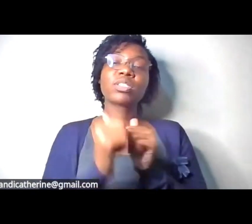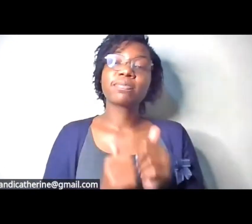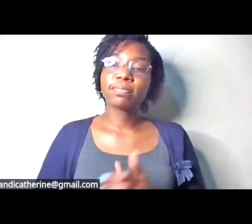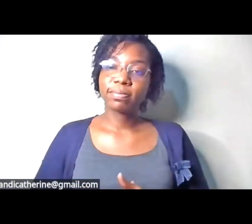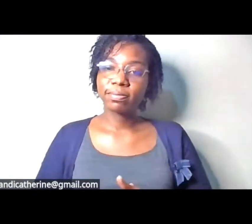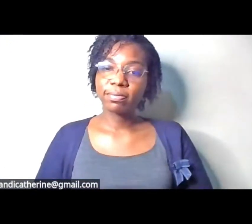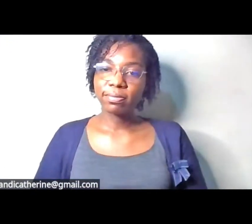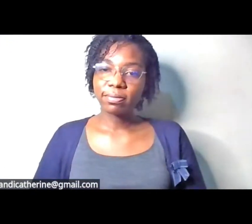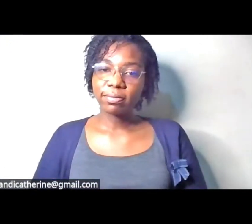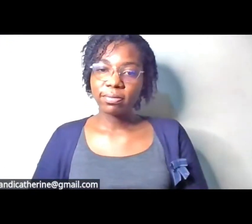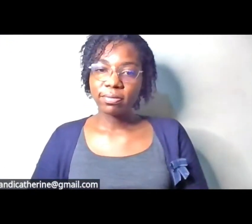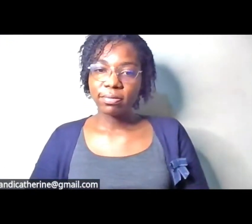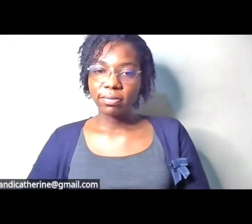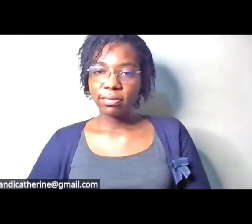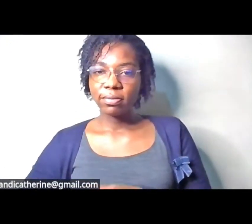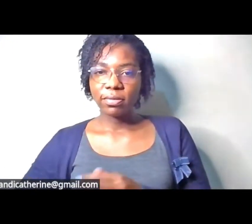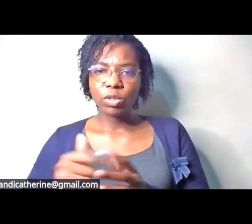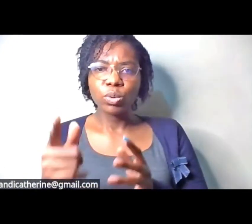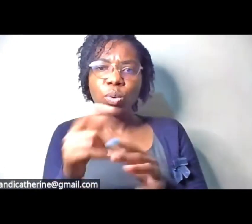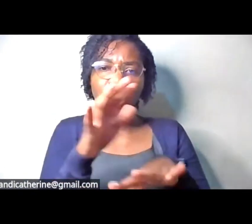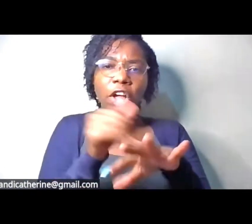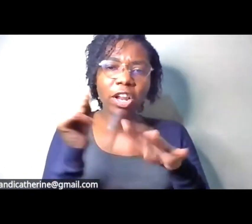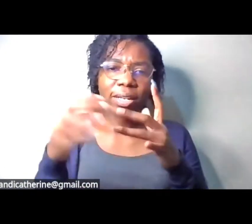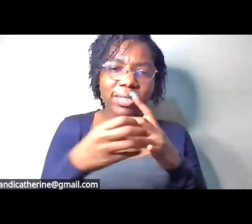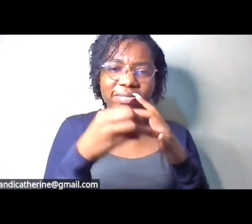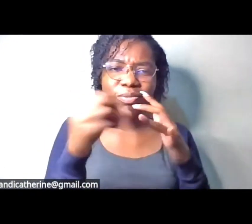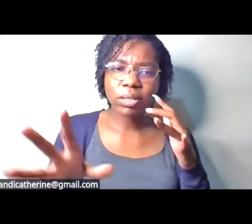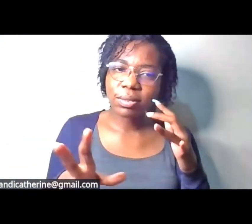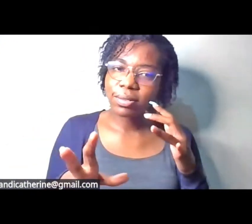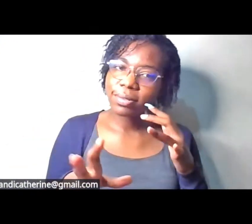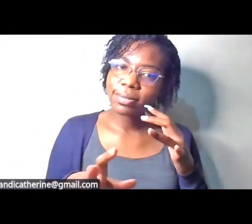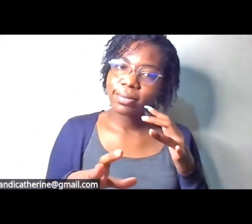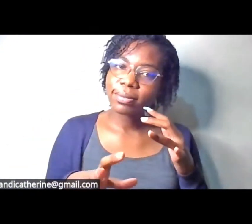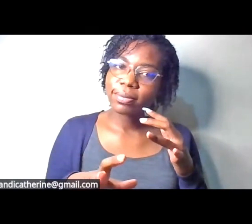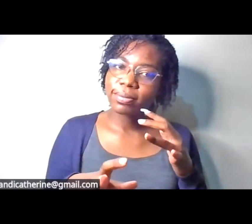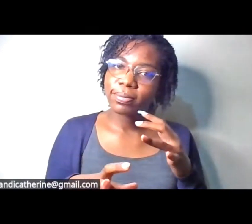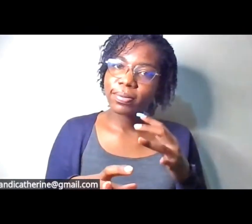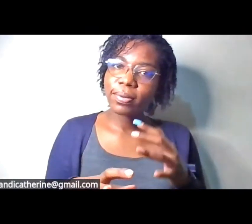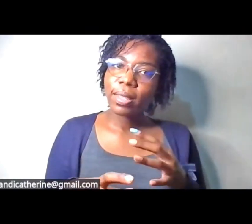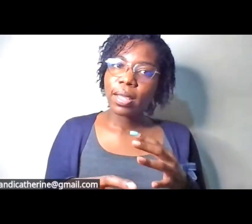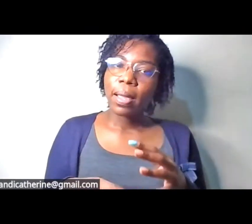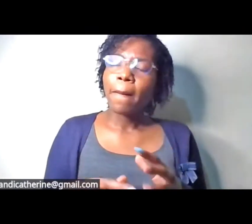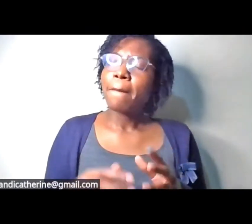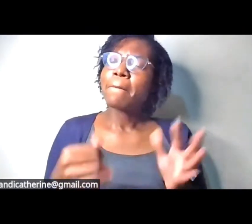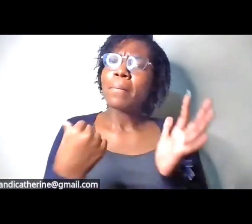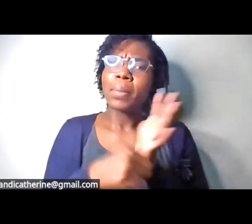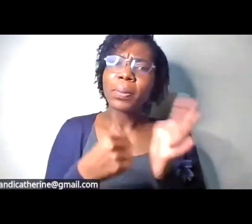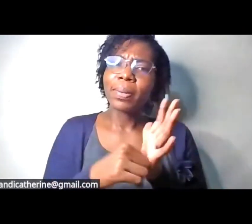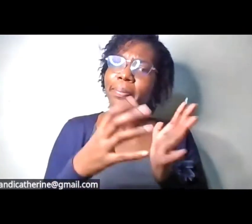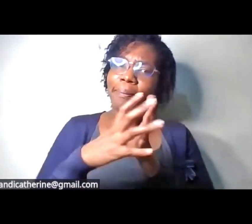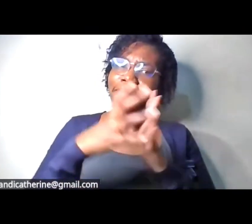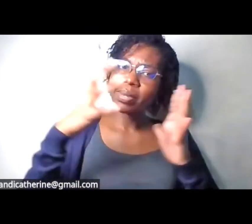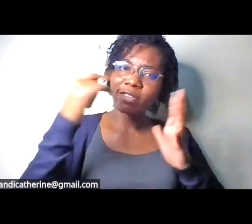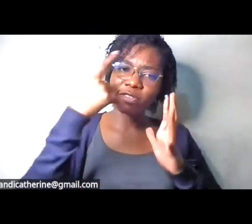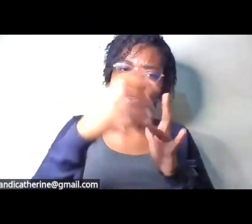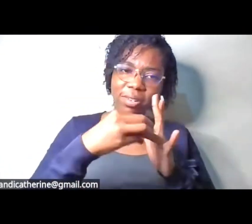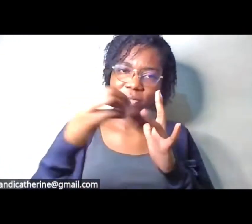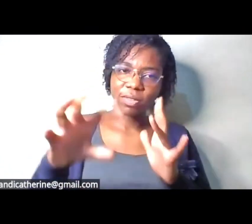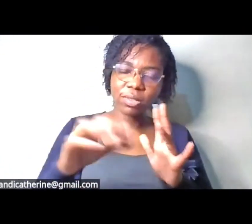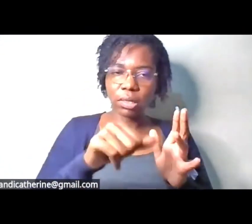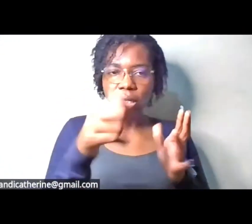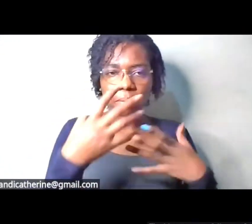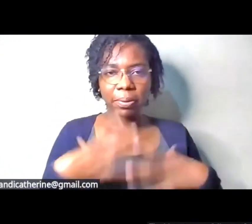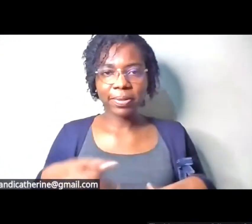You call it divorce? What did you? The biggest cause of divorce. Some people say it's infidelity, others say it's